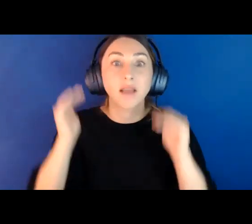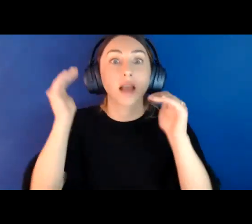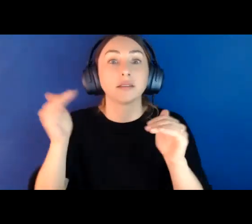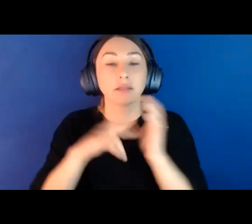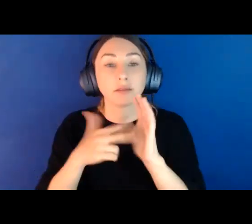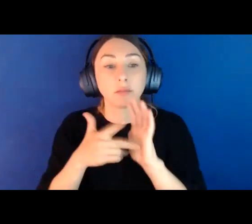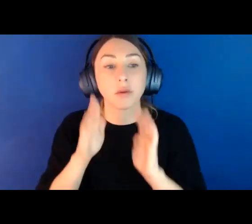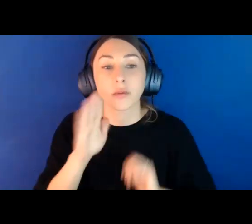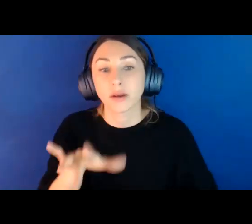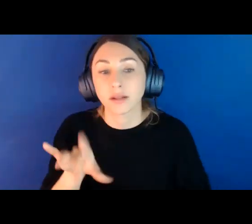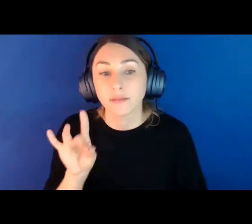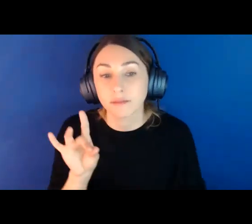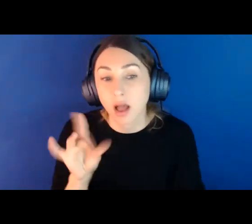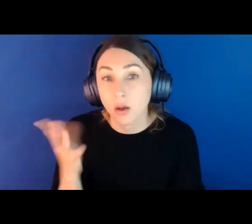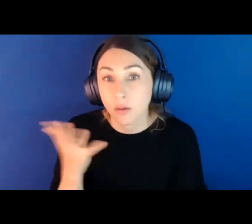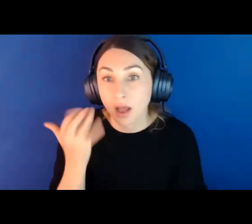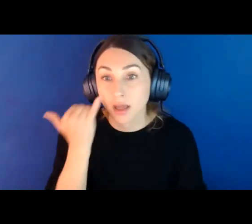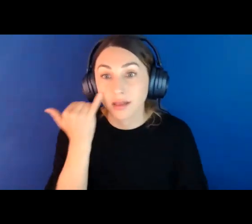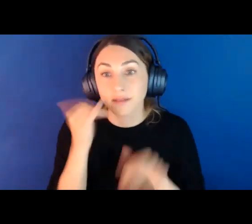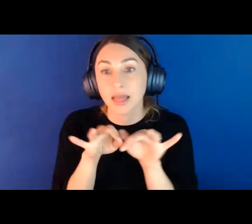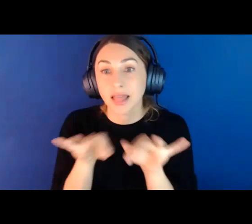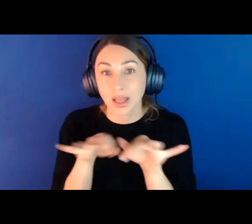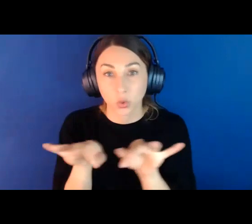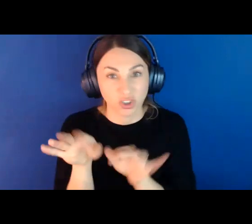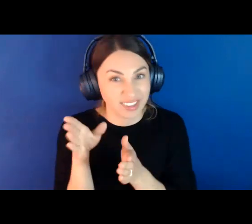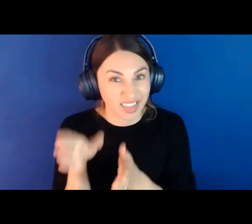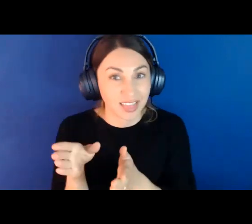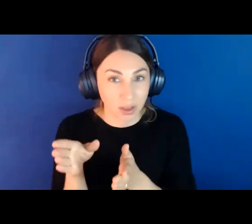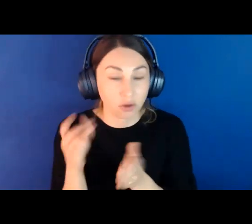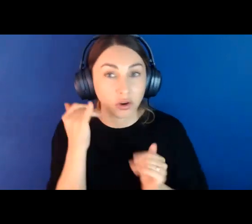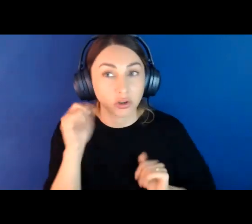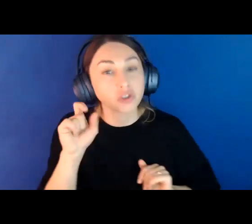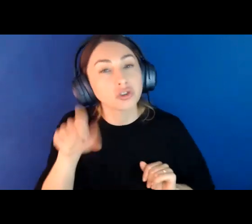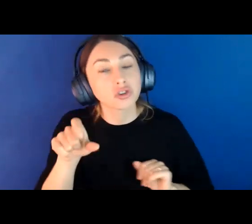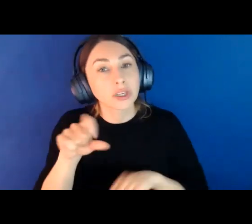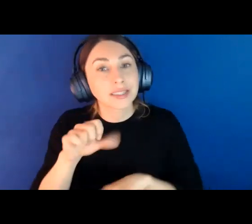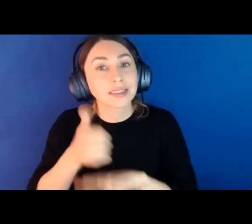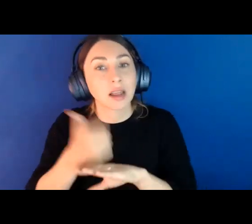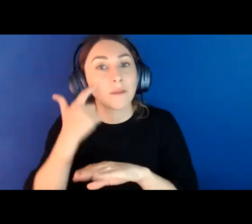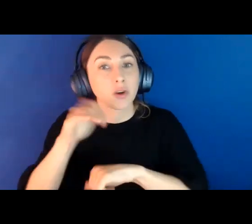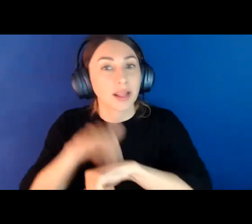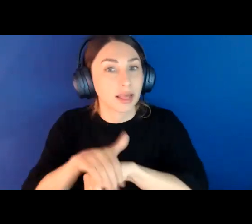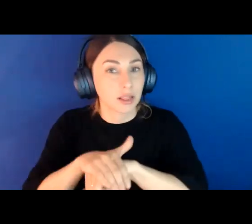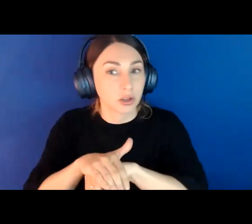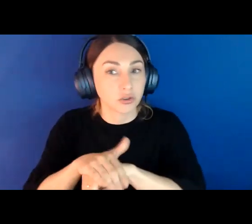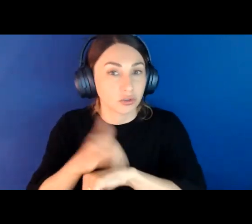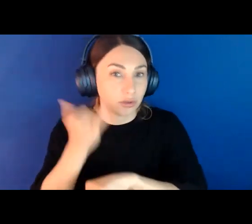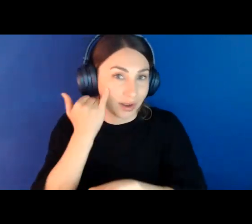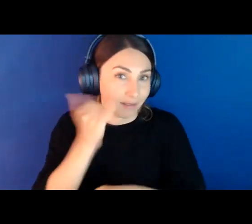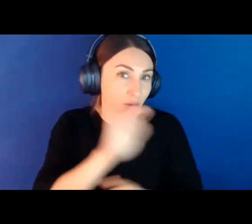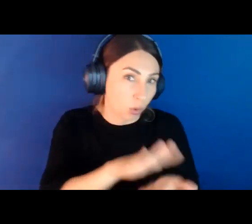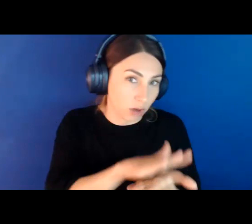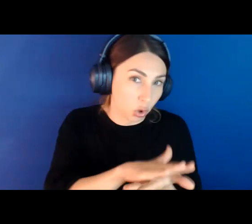actually find if the language is there, and it should be set up for English if your document is in